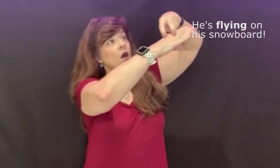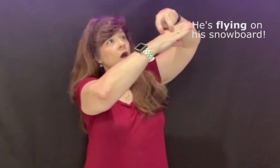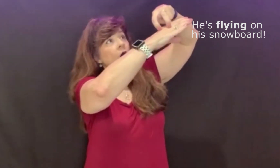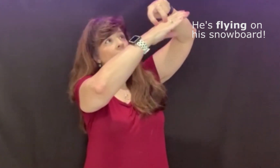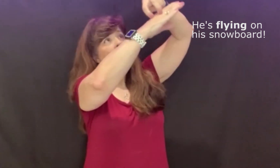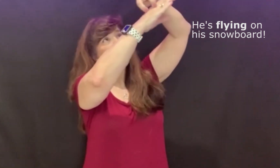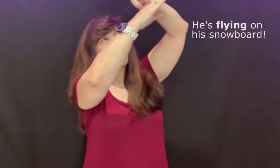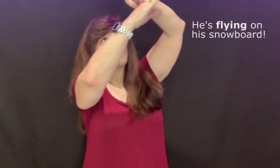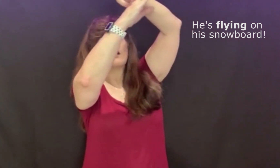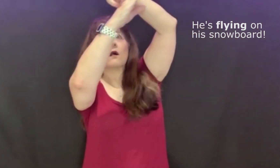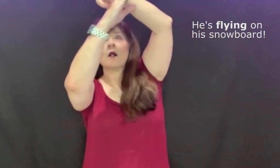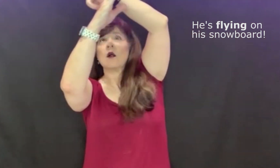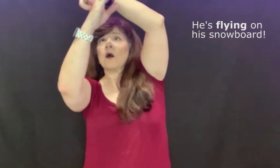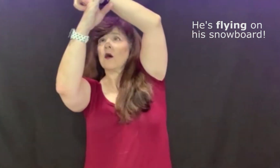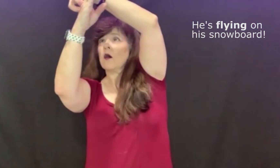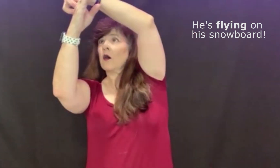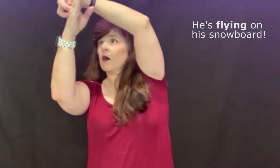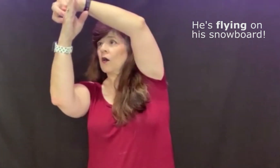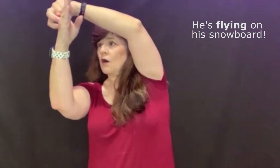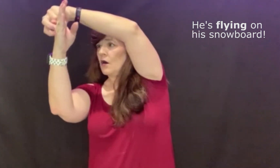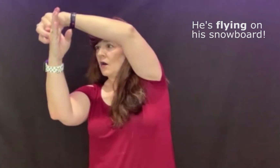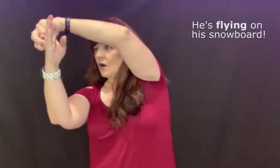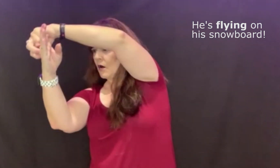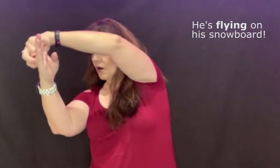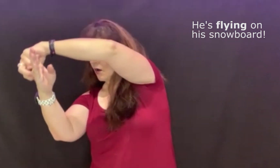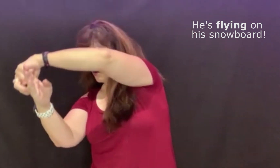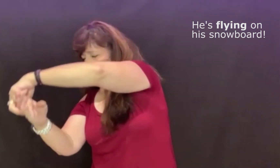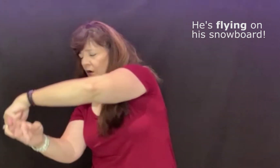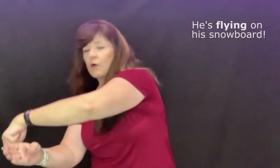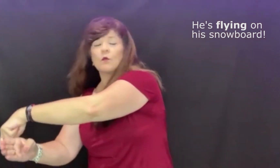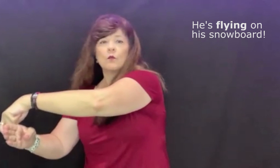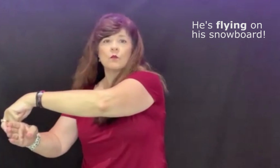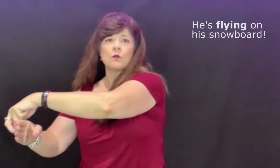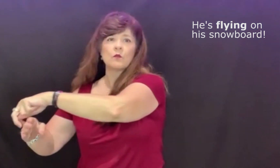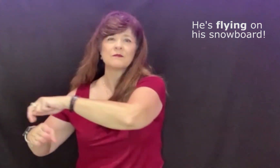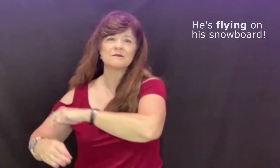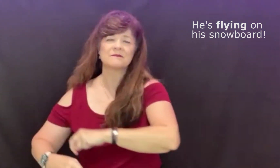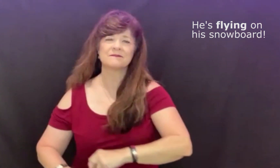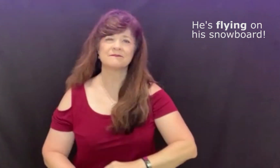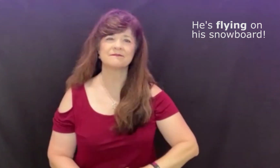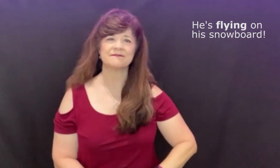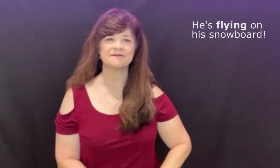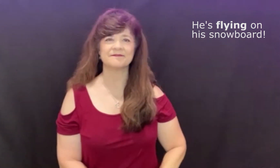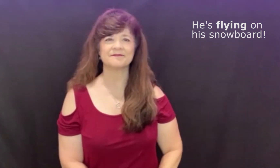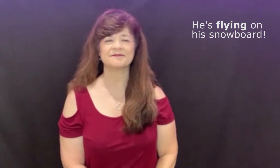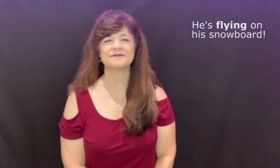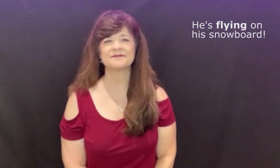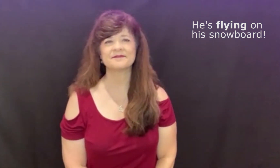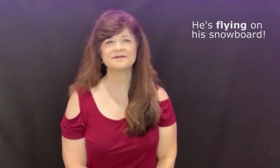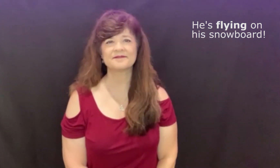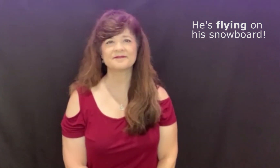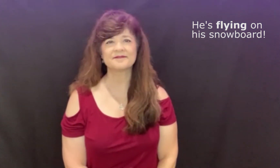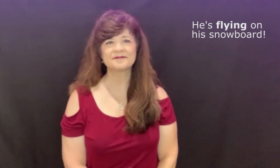is riding on a snowboard. The man flies across the sky before landing.